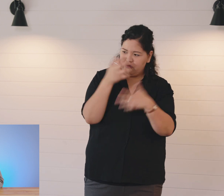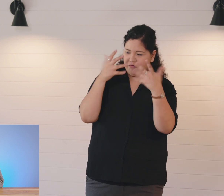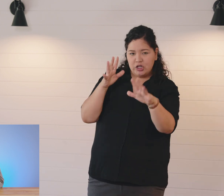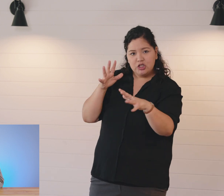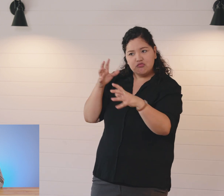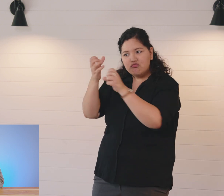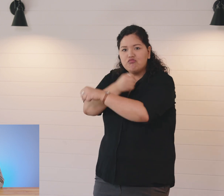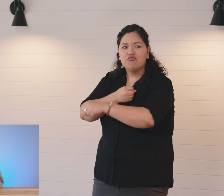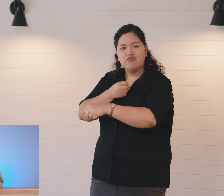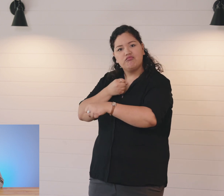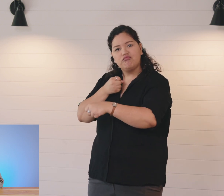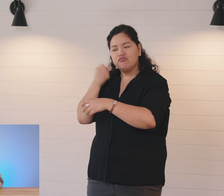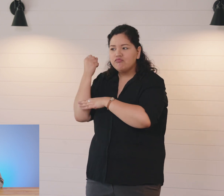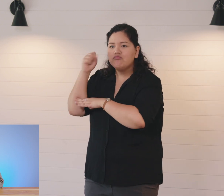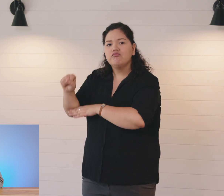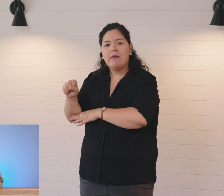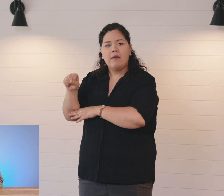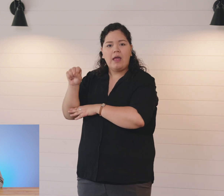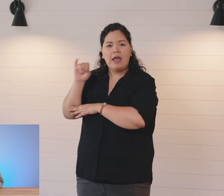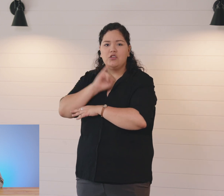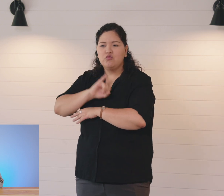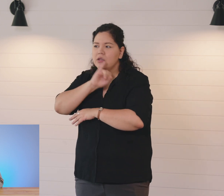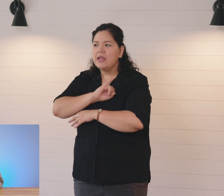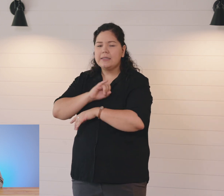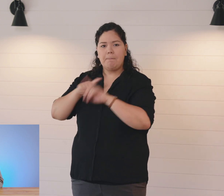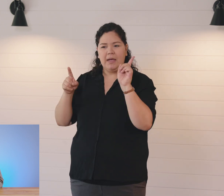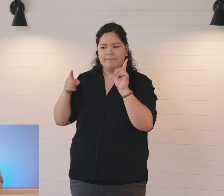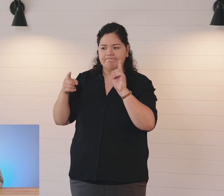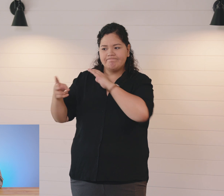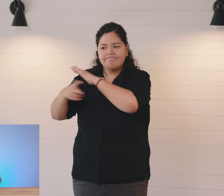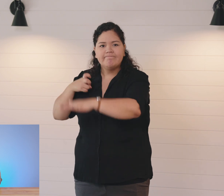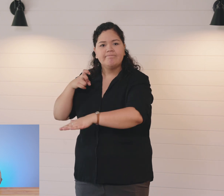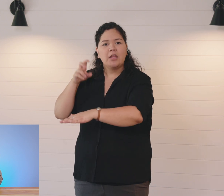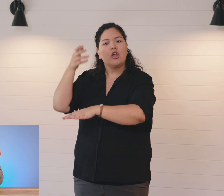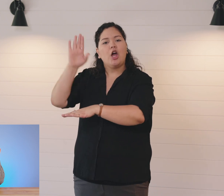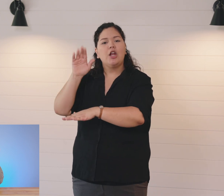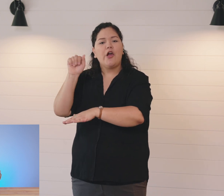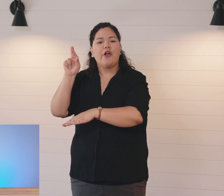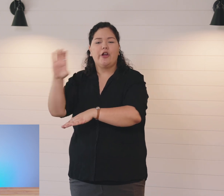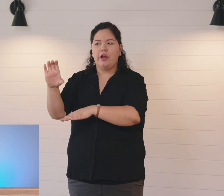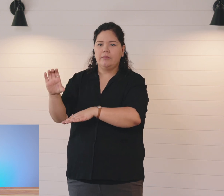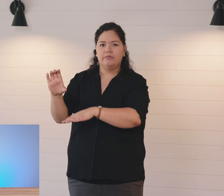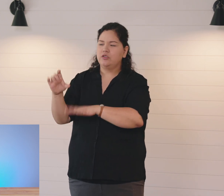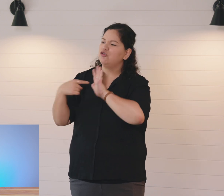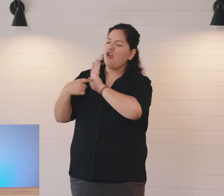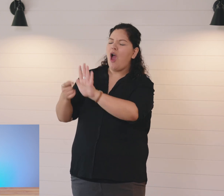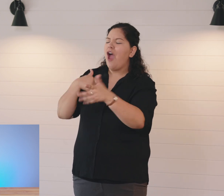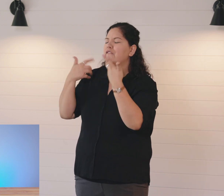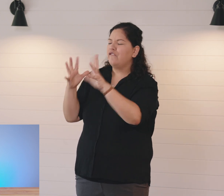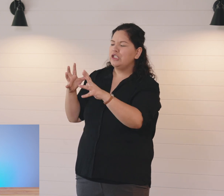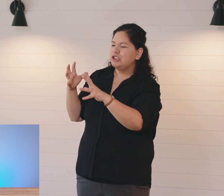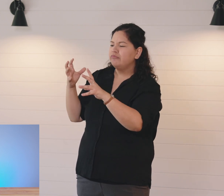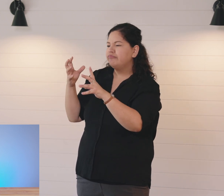and stolen the Ark of God. The Ark was a sign of God's presence among them. So it was essentially their way of saying, not only did we defeat you as people,